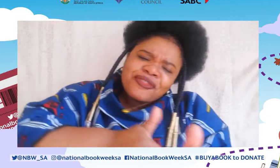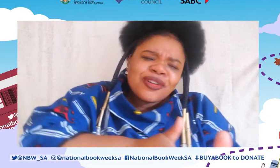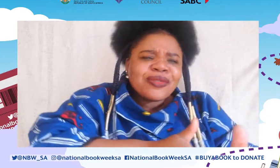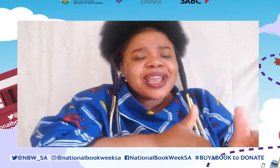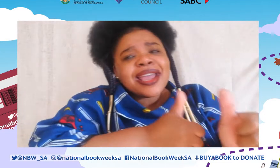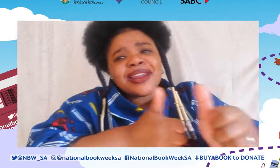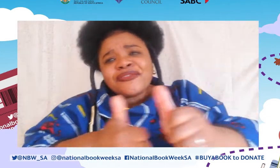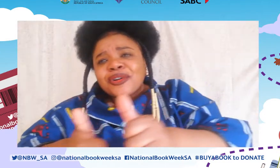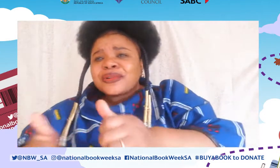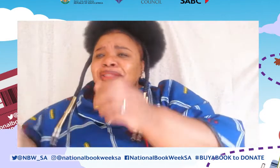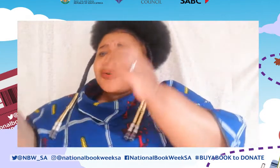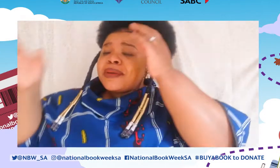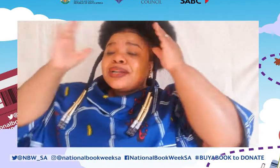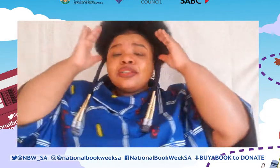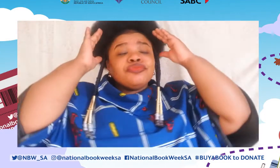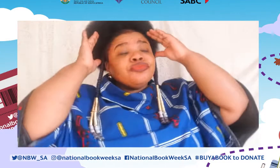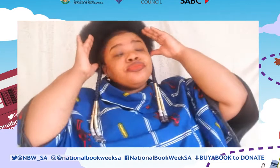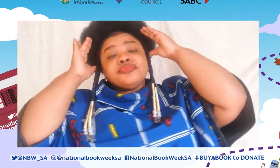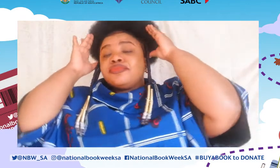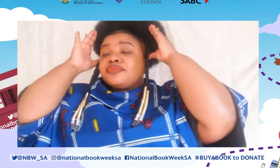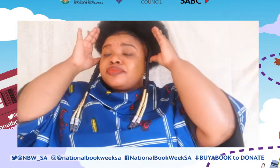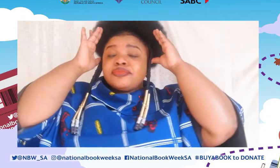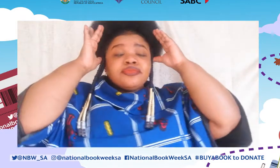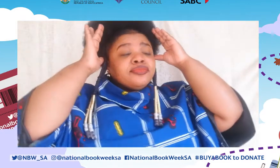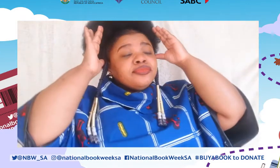and followed and followed. And the woman,